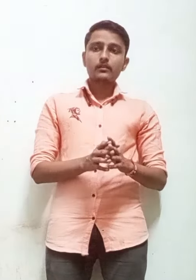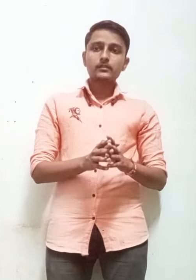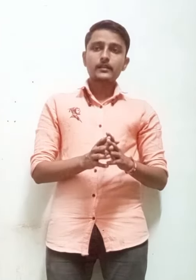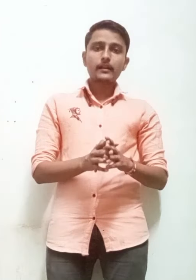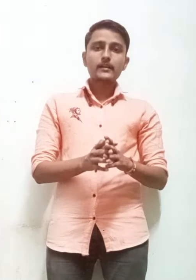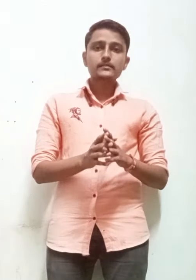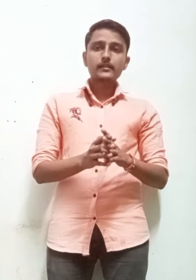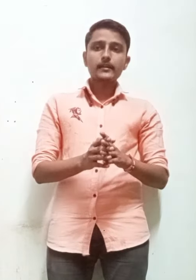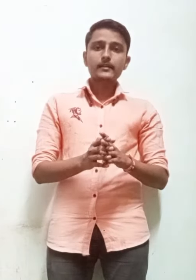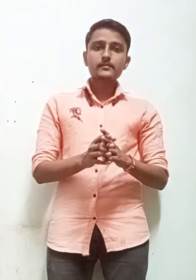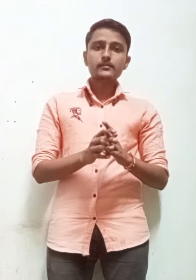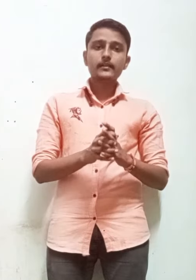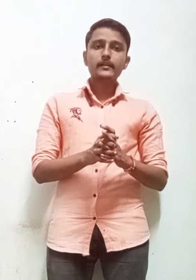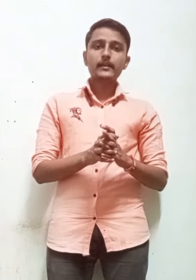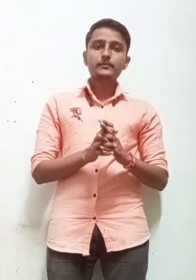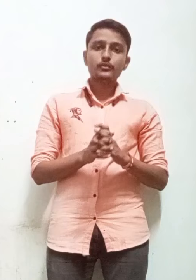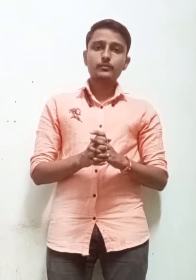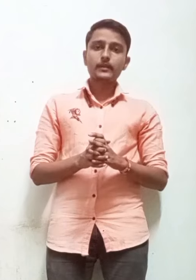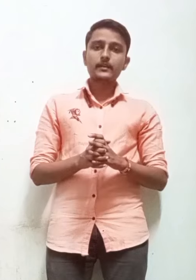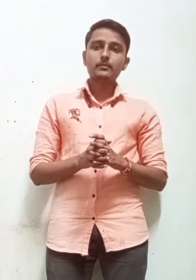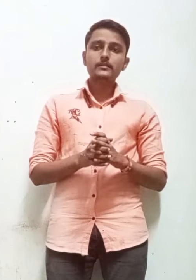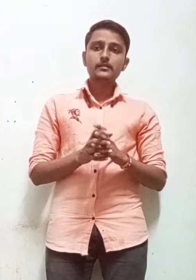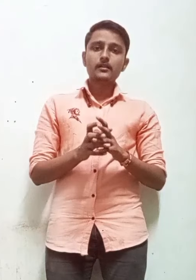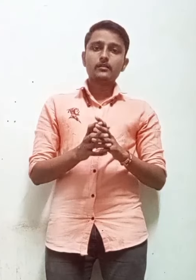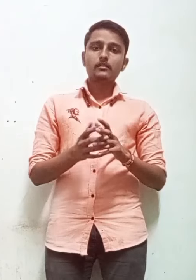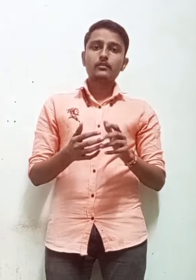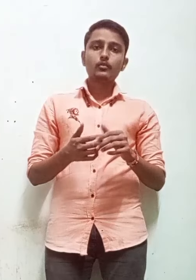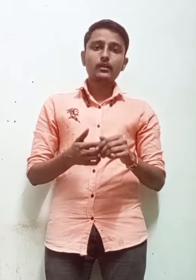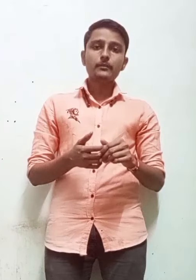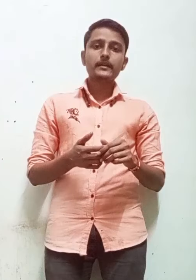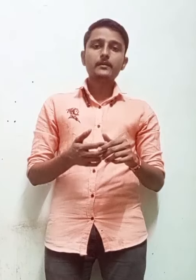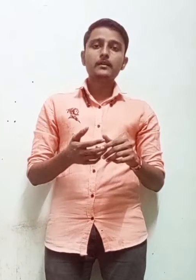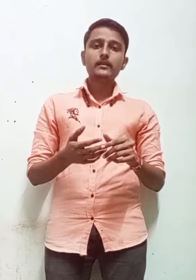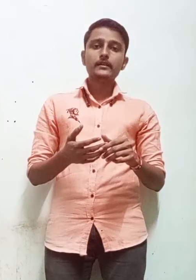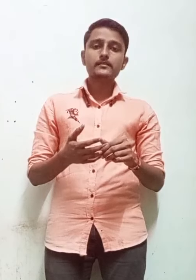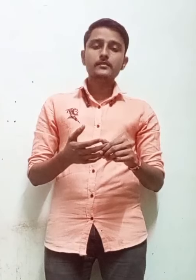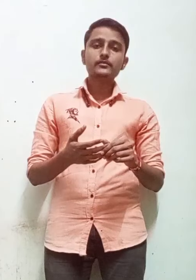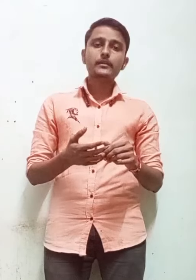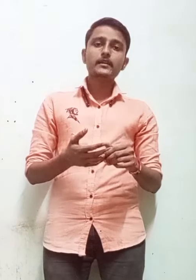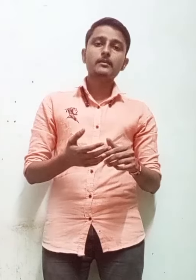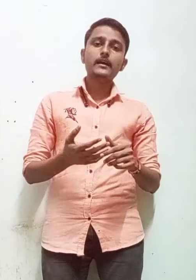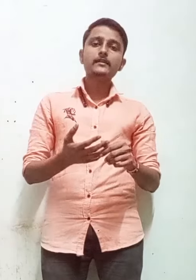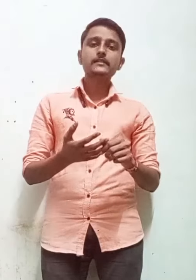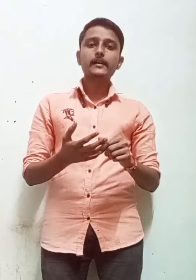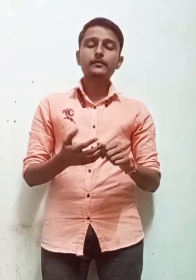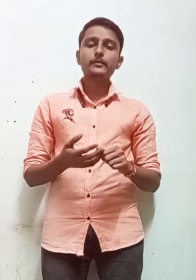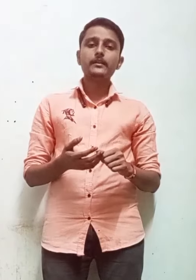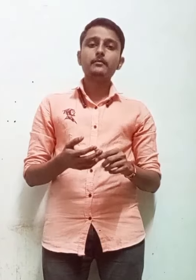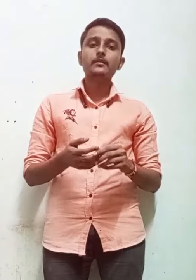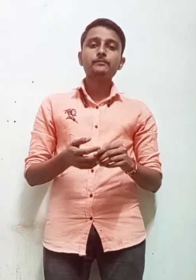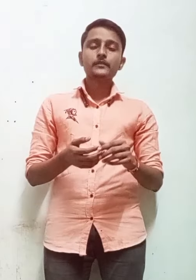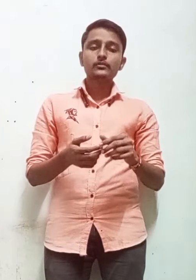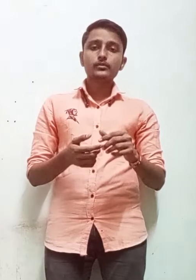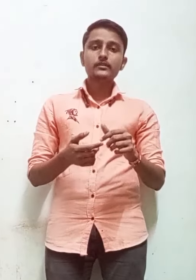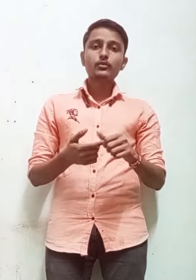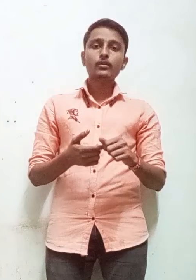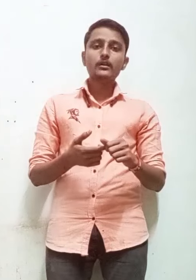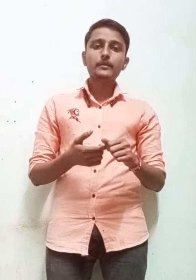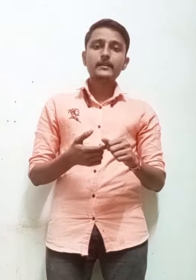the class contains three types of variables: local variable, instance variable, and static variable. So, this local